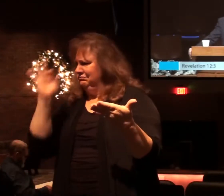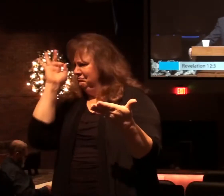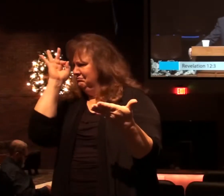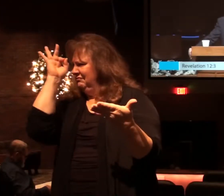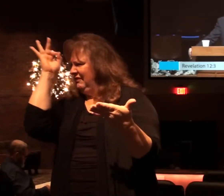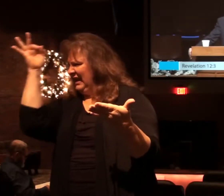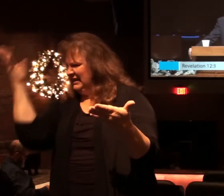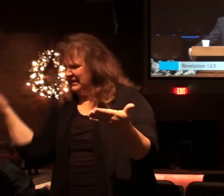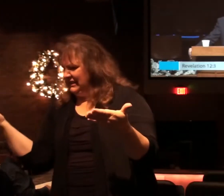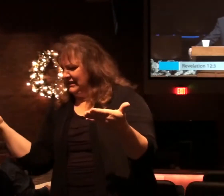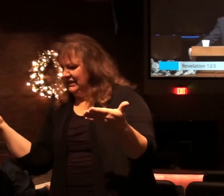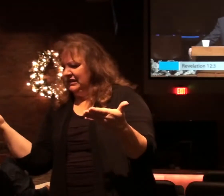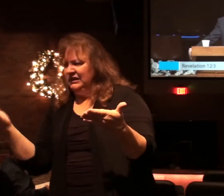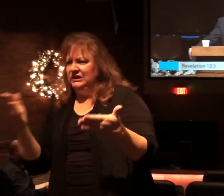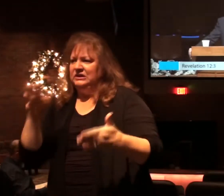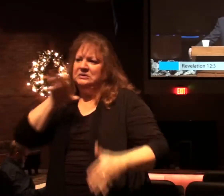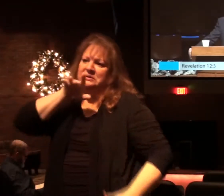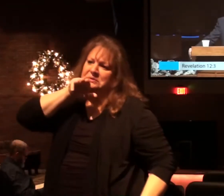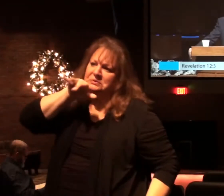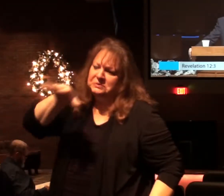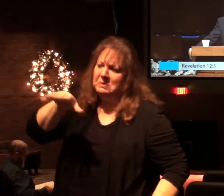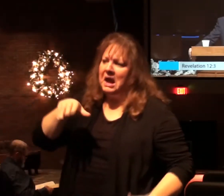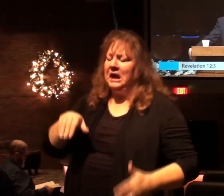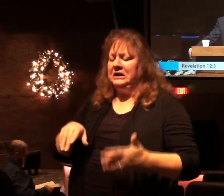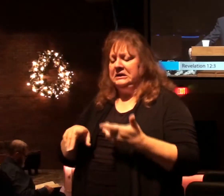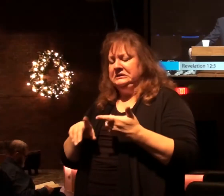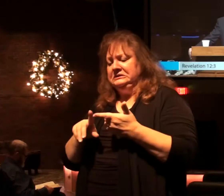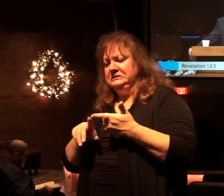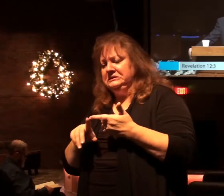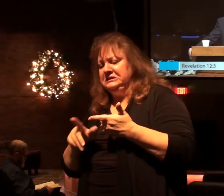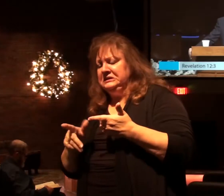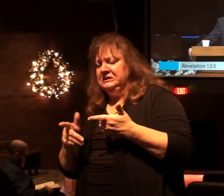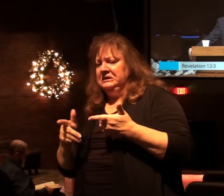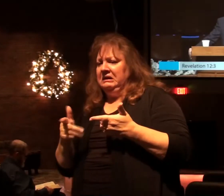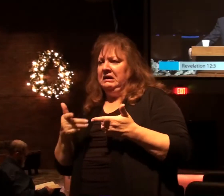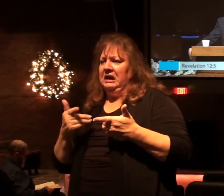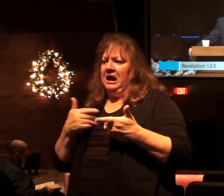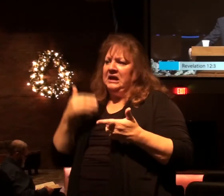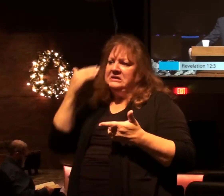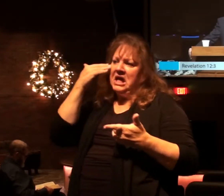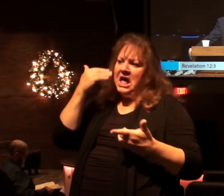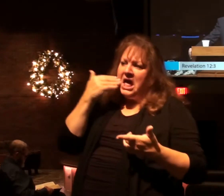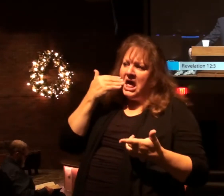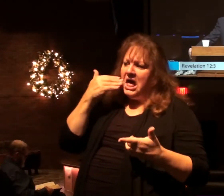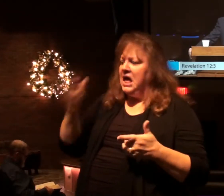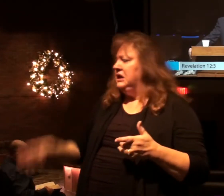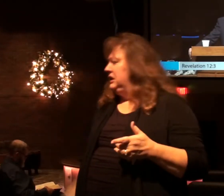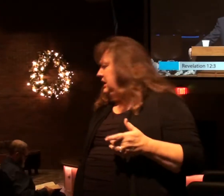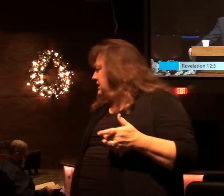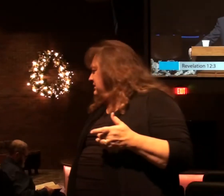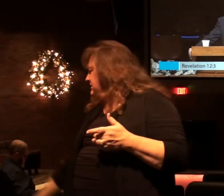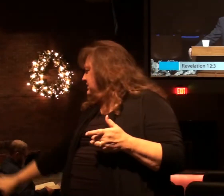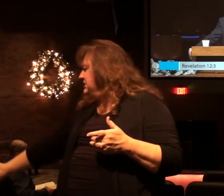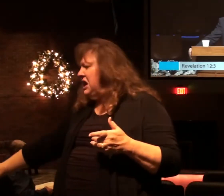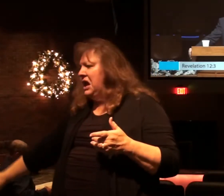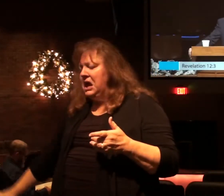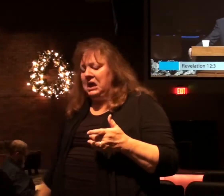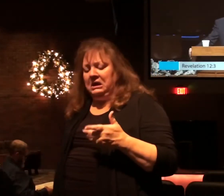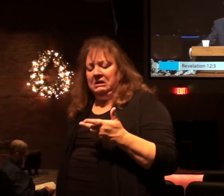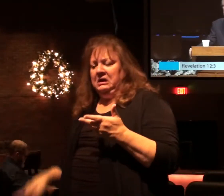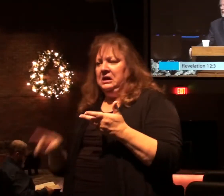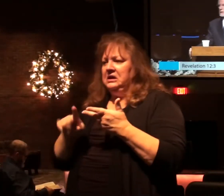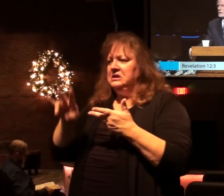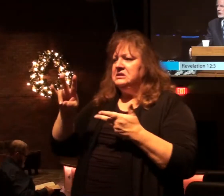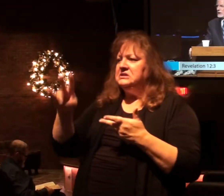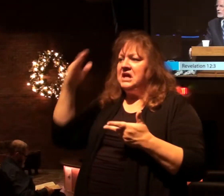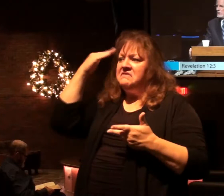book. You got dragons, and he's got a head, he's got a tail, he's got